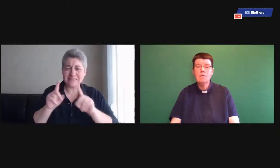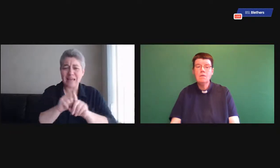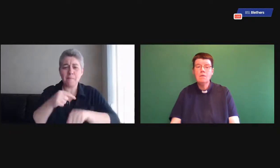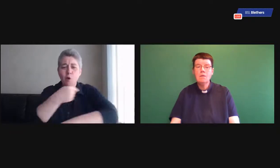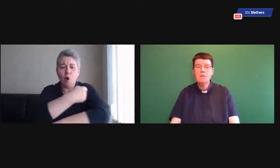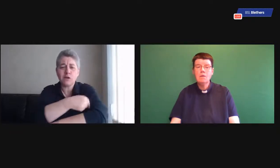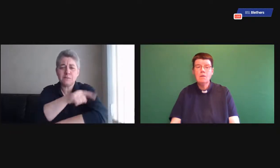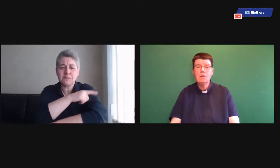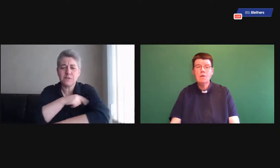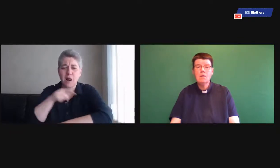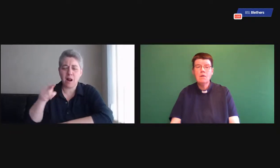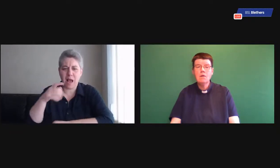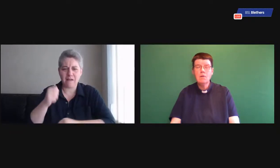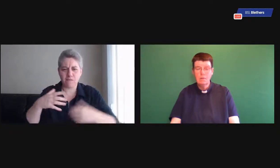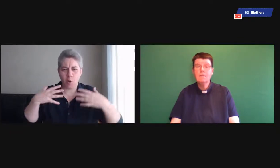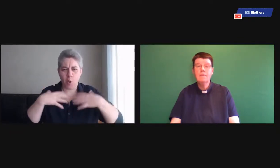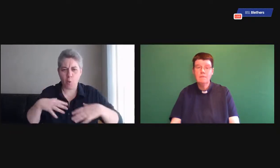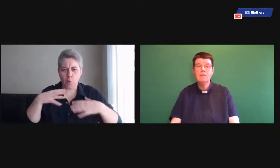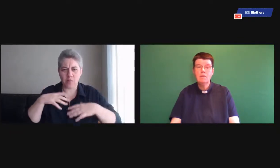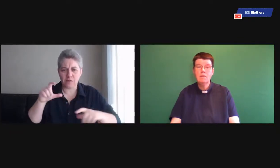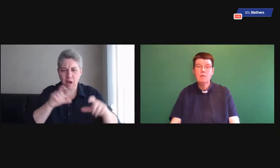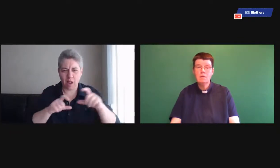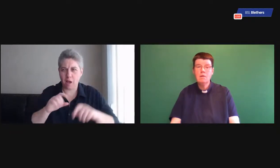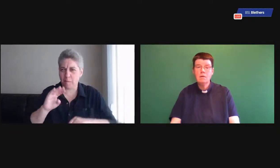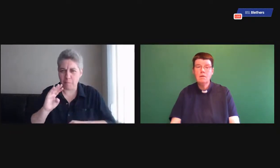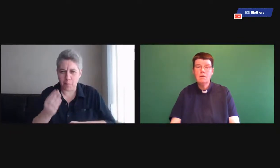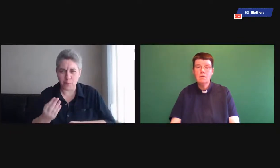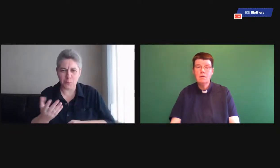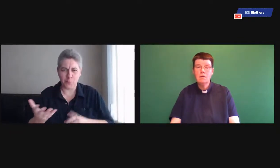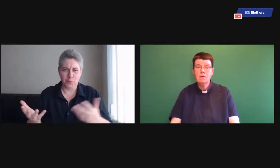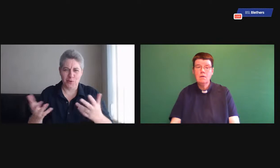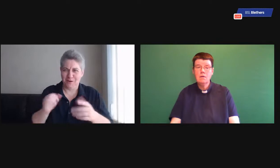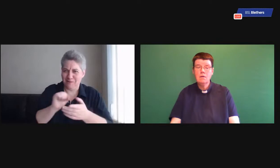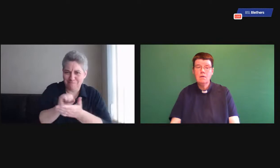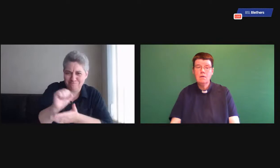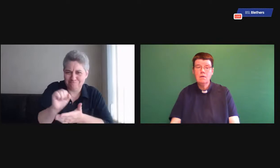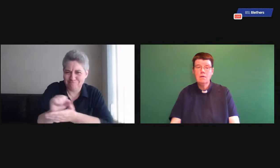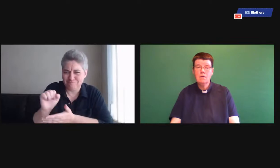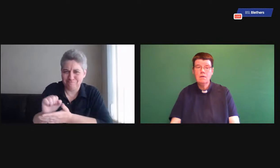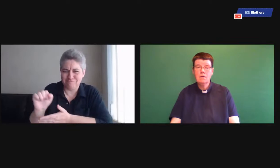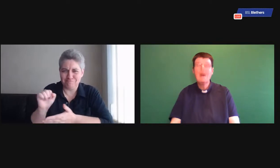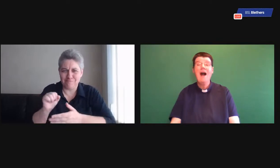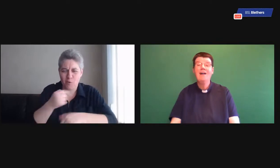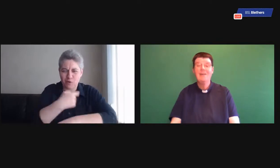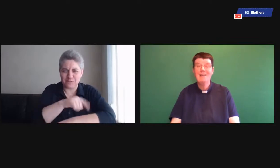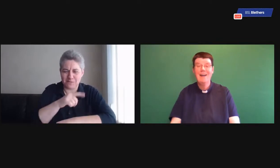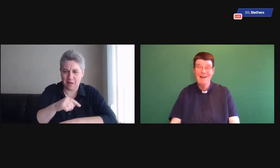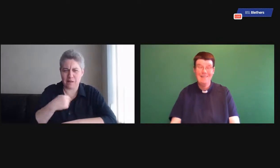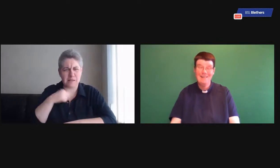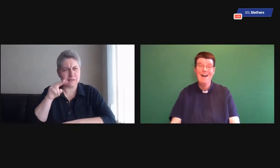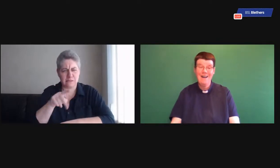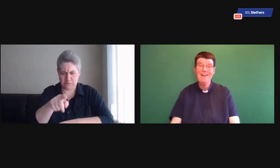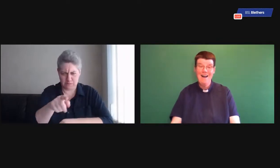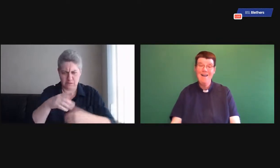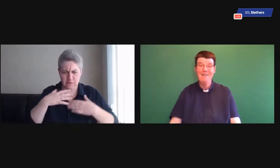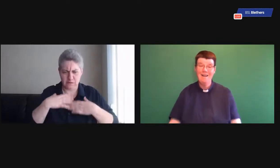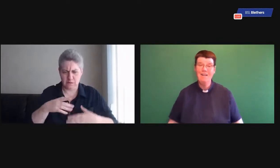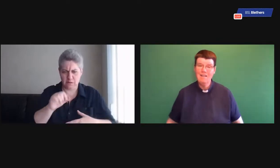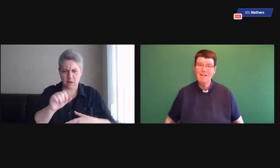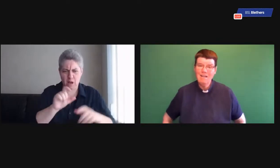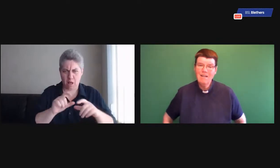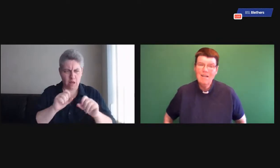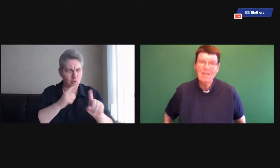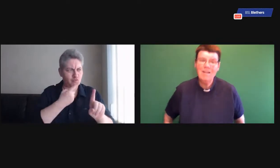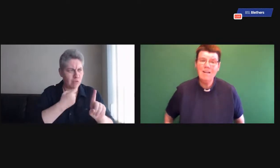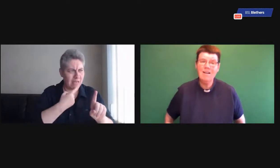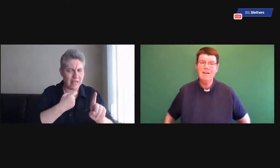always wanted to ask people this. In hospitals, you've got all the uniforms and all the colours relate